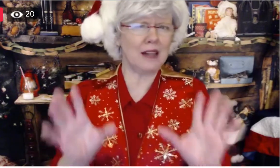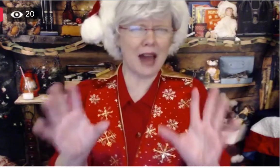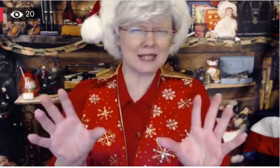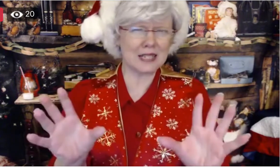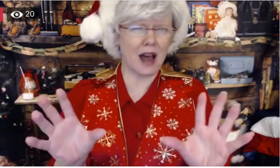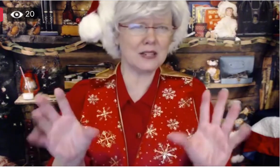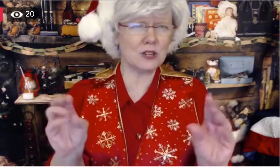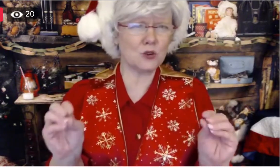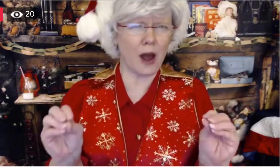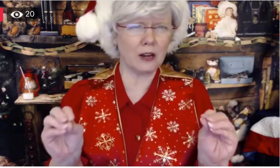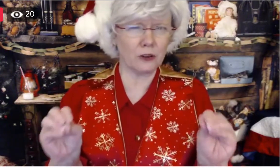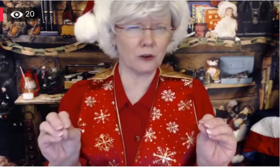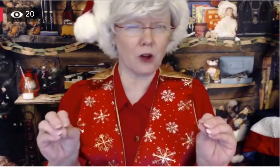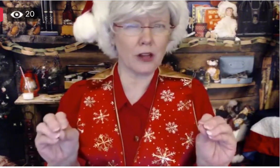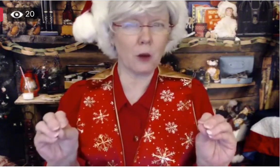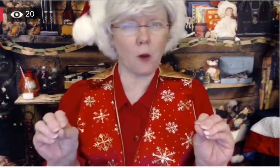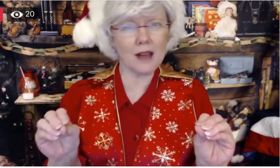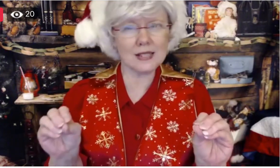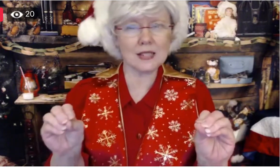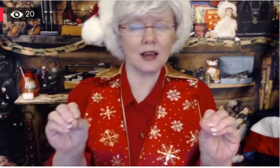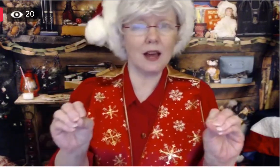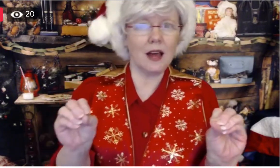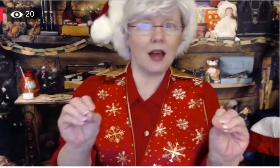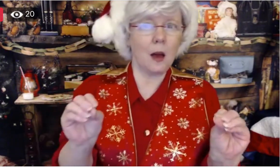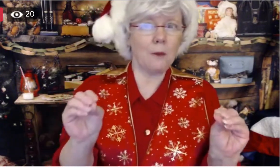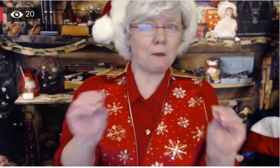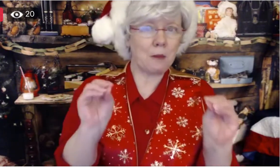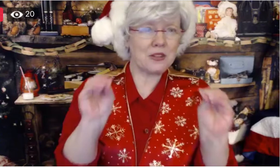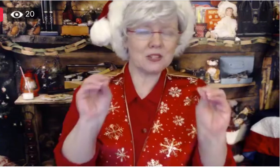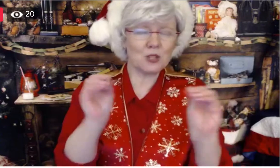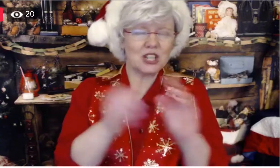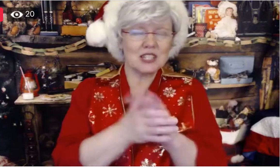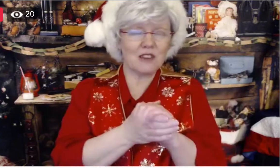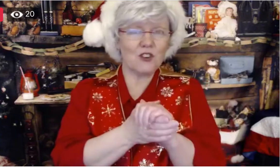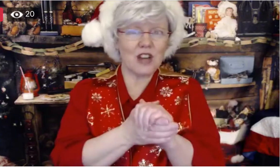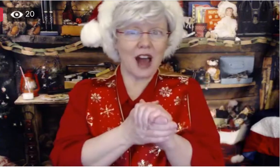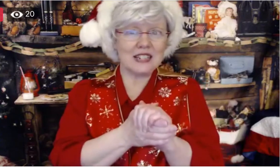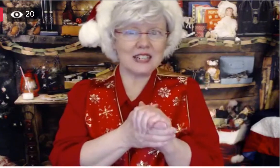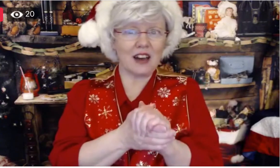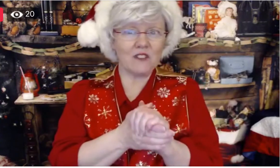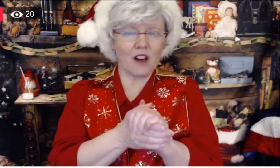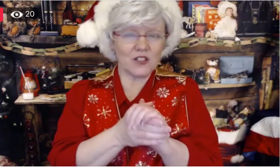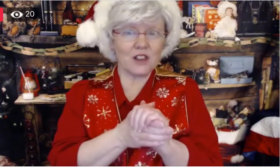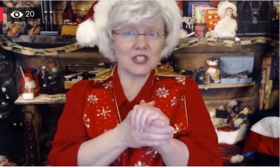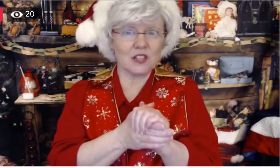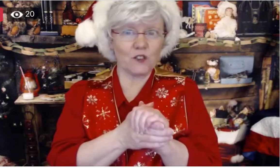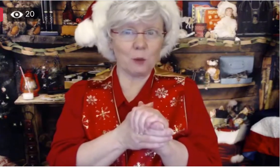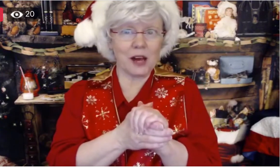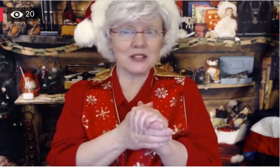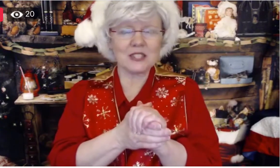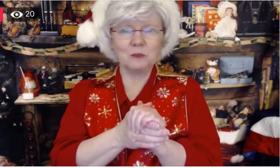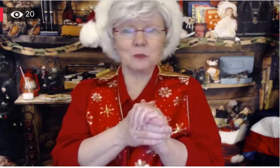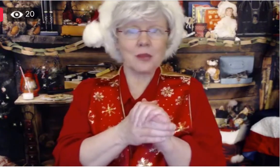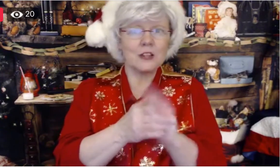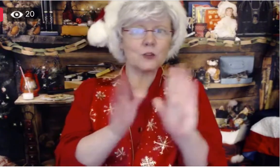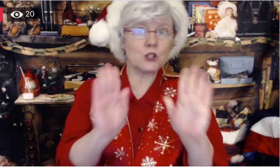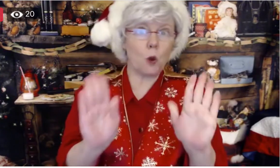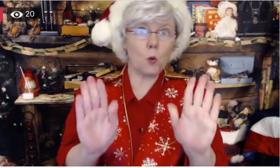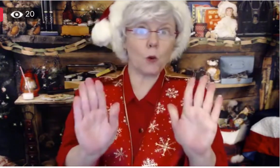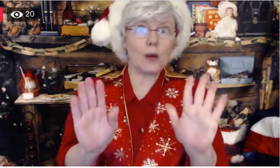lot of signs to try to learn all at once, but maybe this would just give you an idea of silver bells. So don't worry,